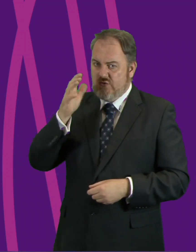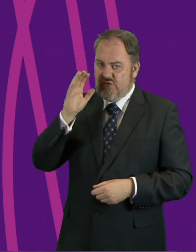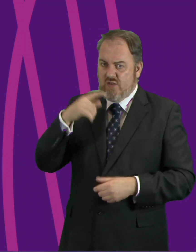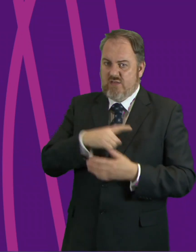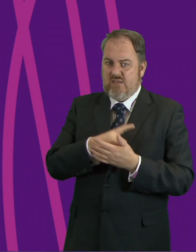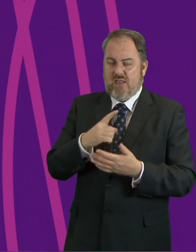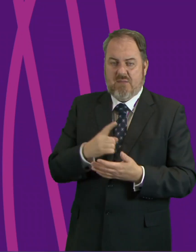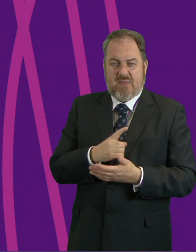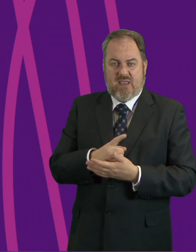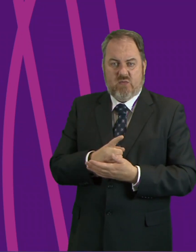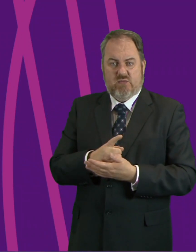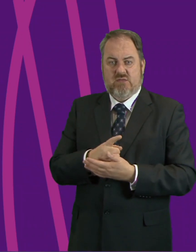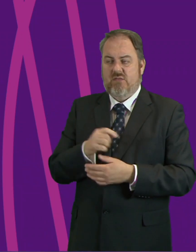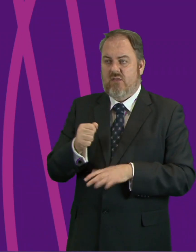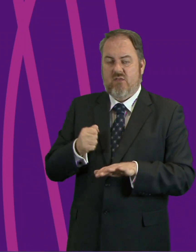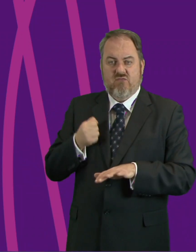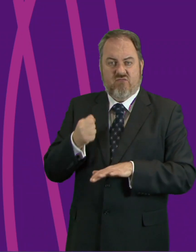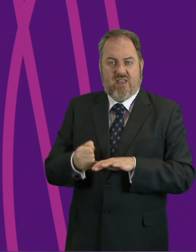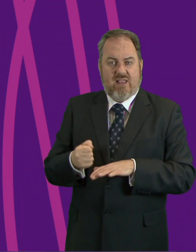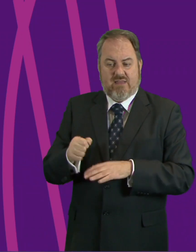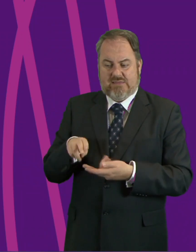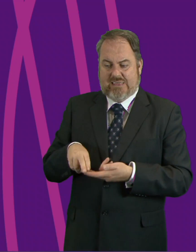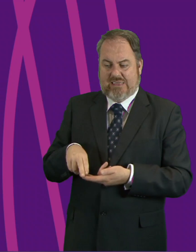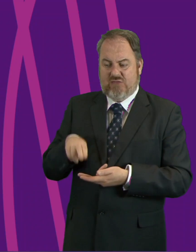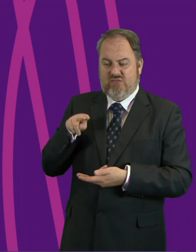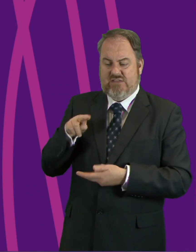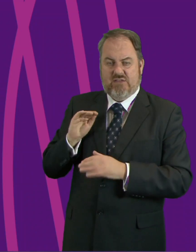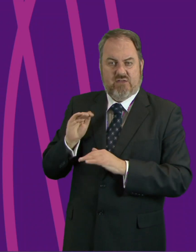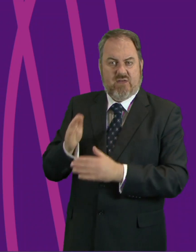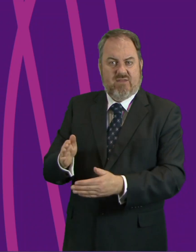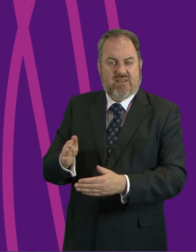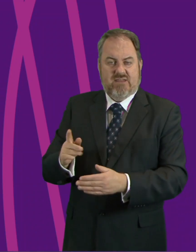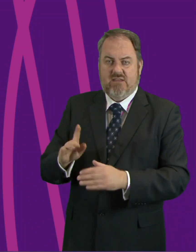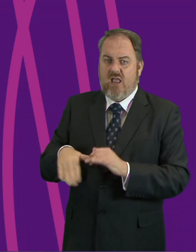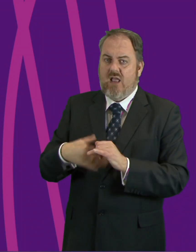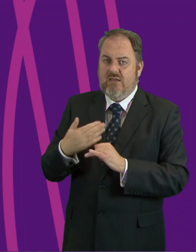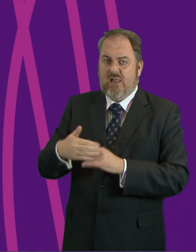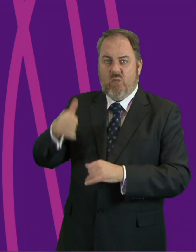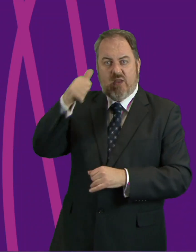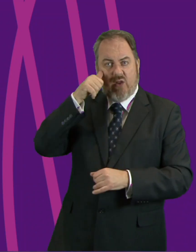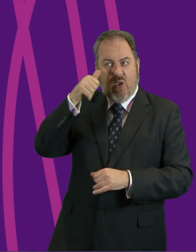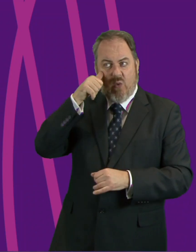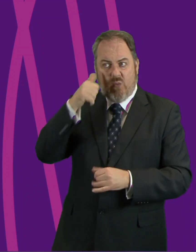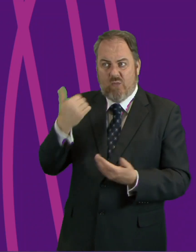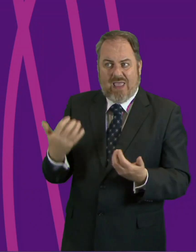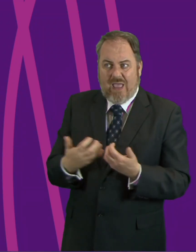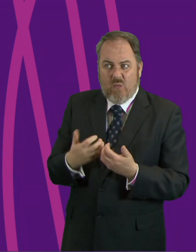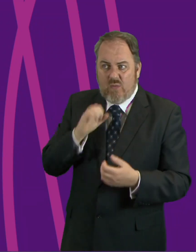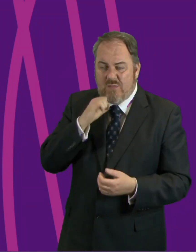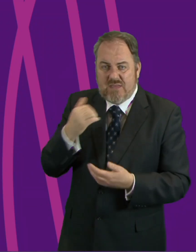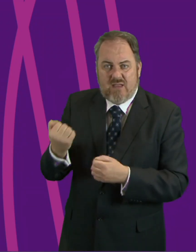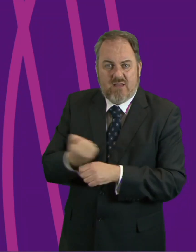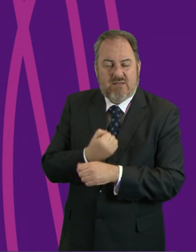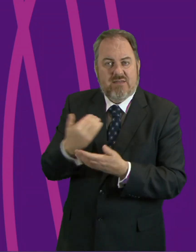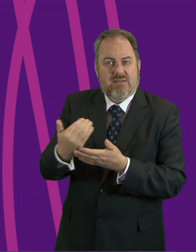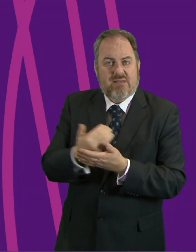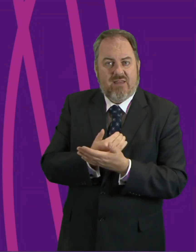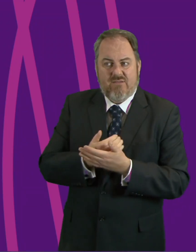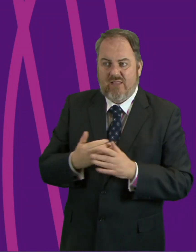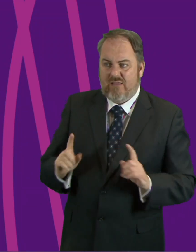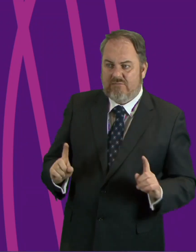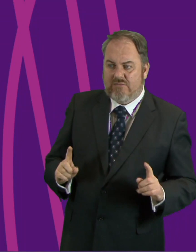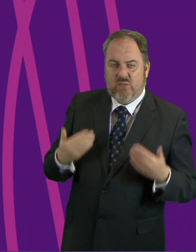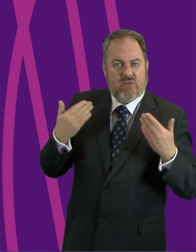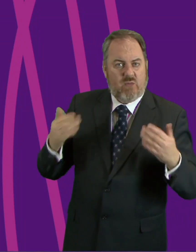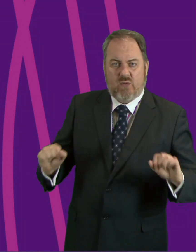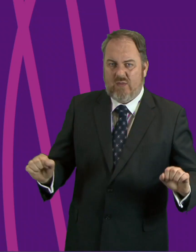level of services on our rail network when we don't yet have government guidance on how this can be done safely, never mind have those measures implemented. So can